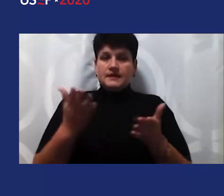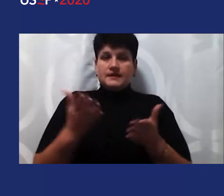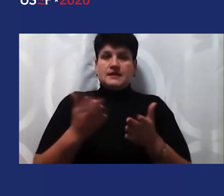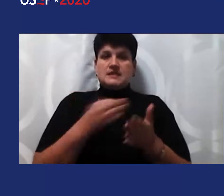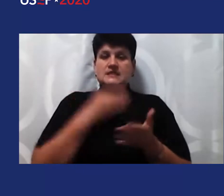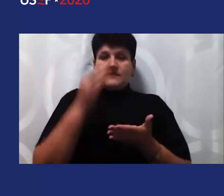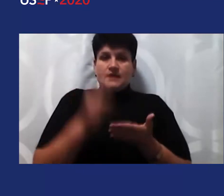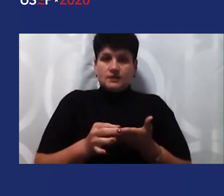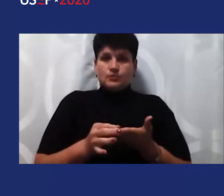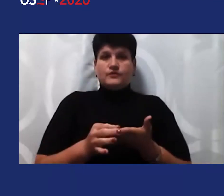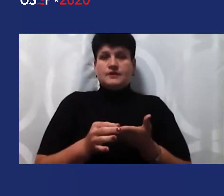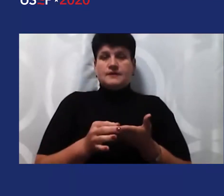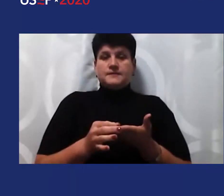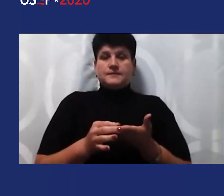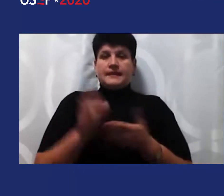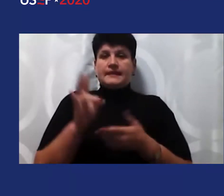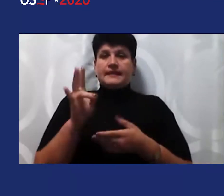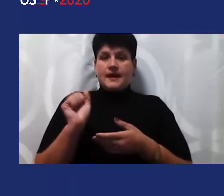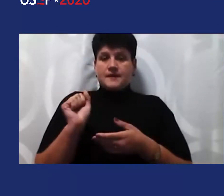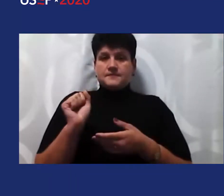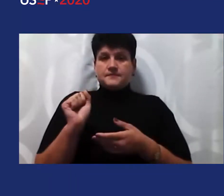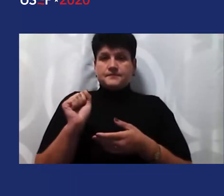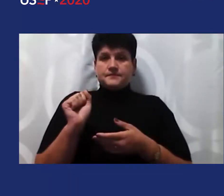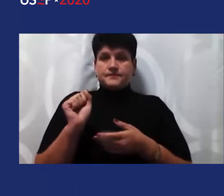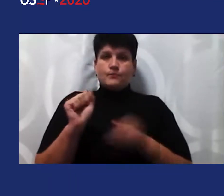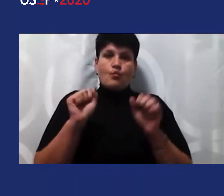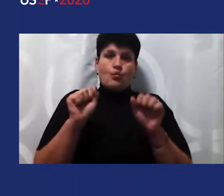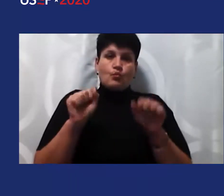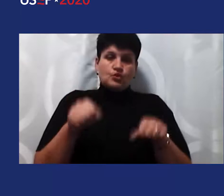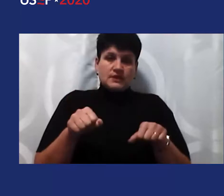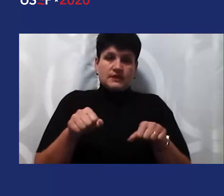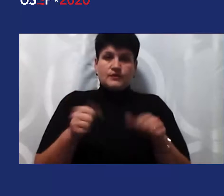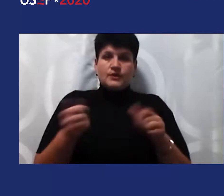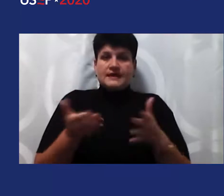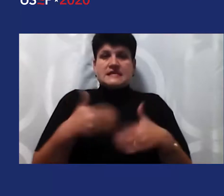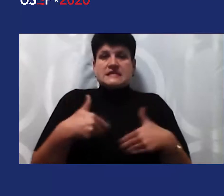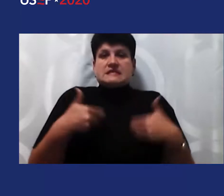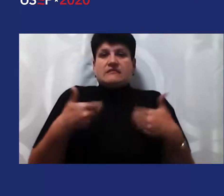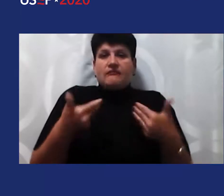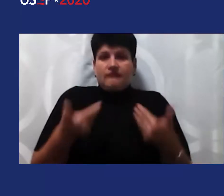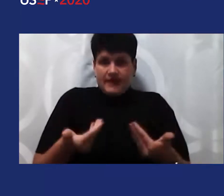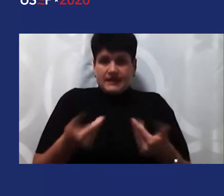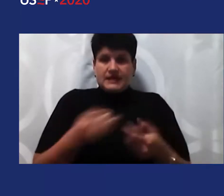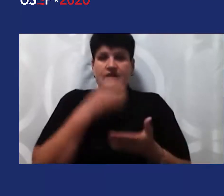their competitors or response to